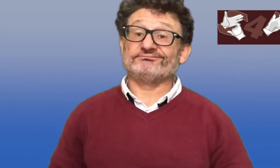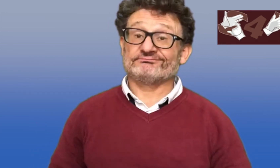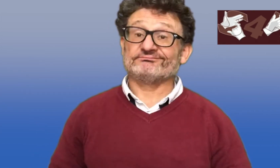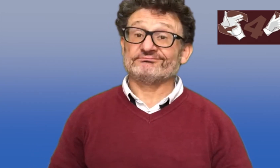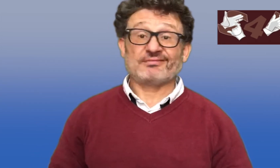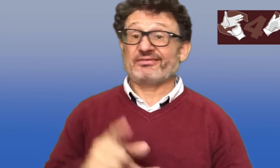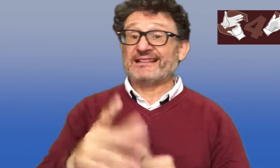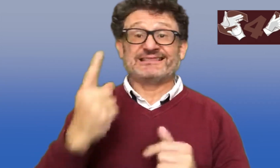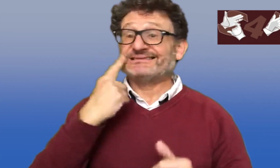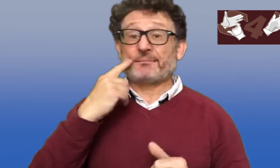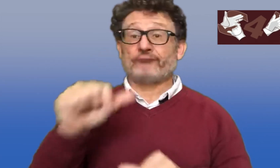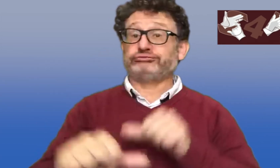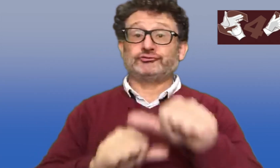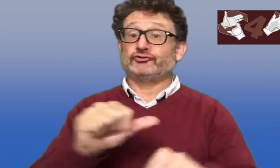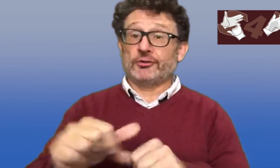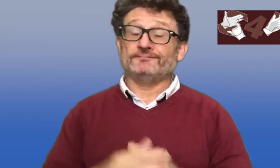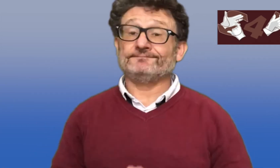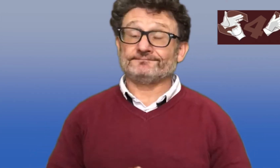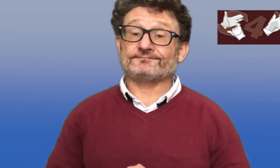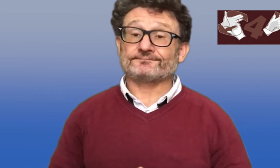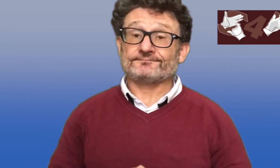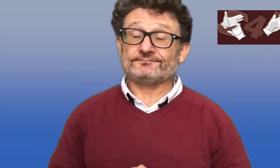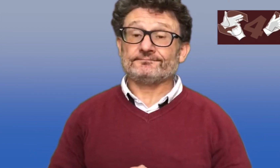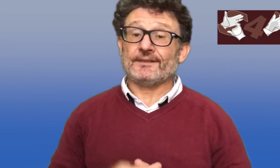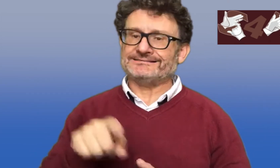the interpreter. So it's a very simple process.